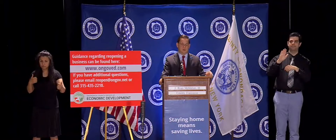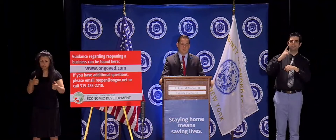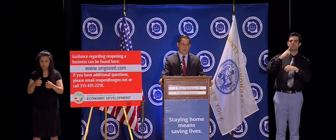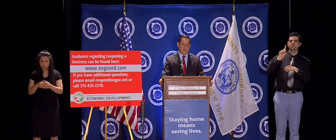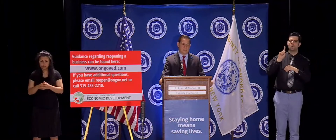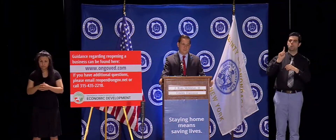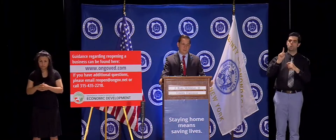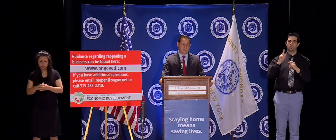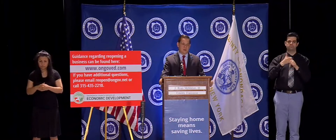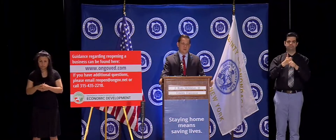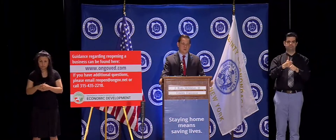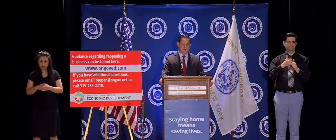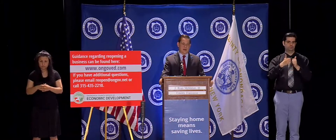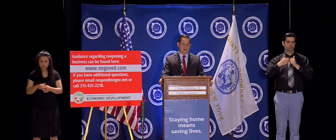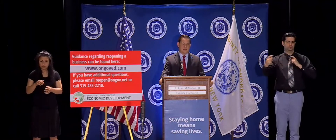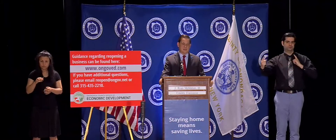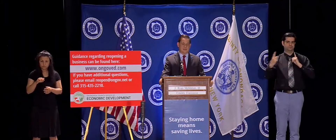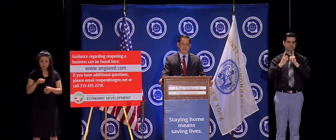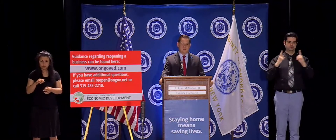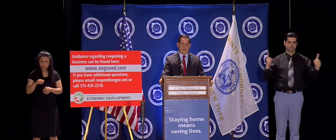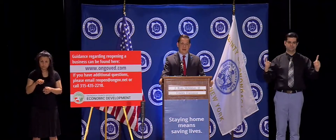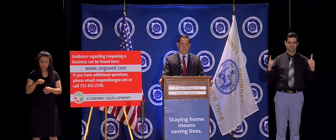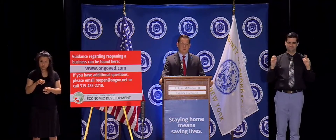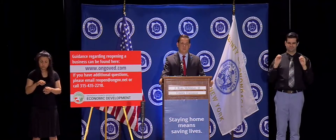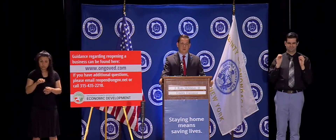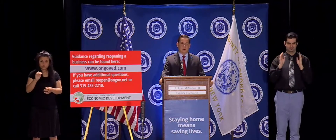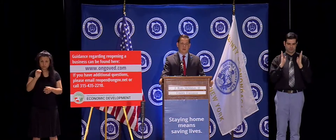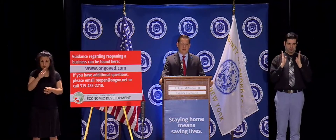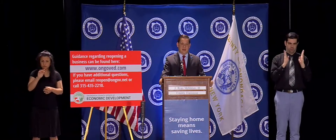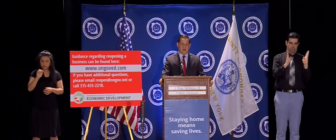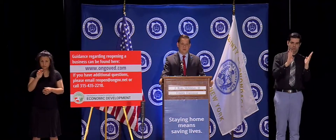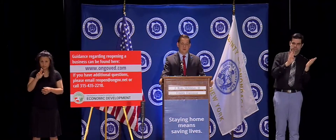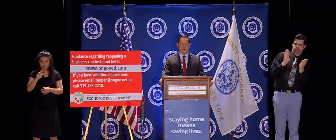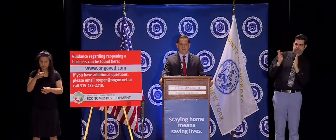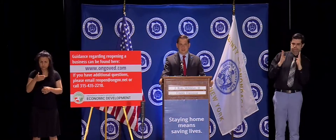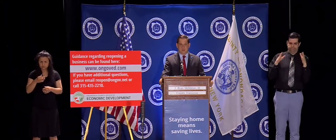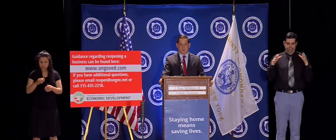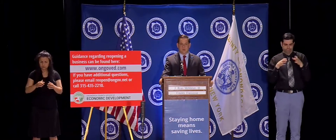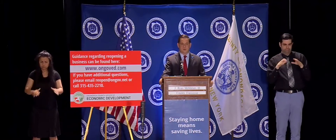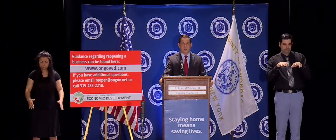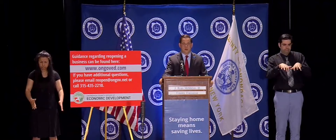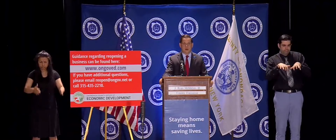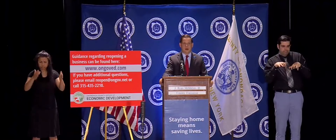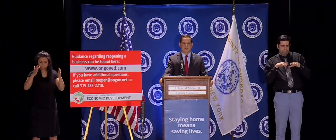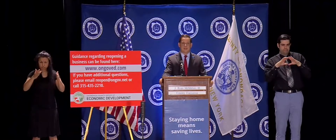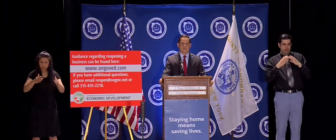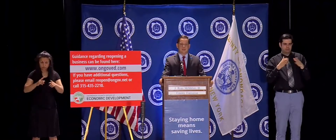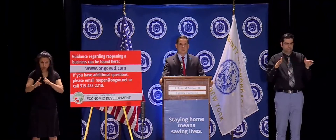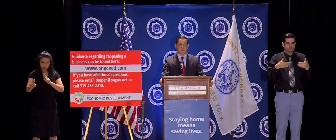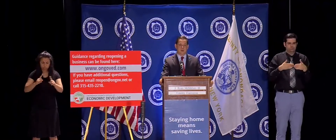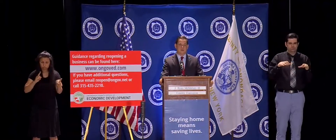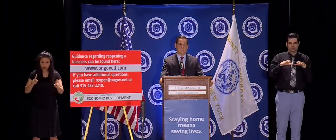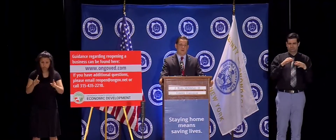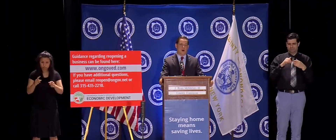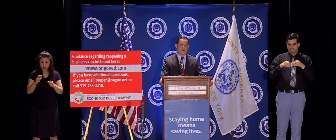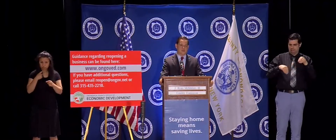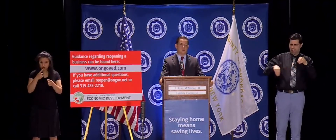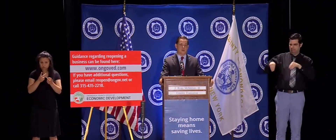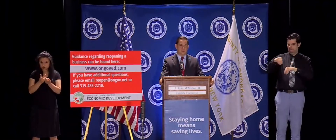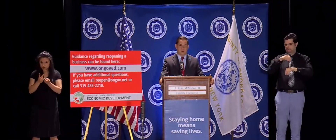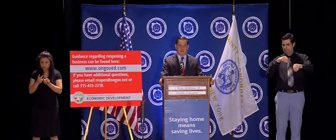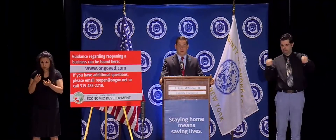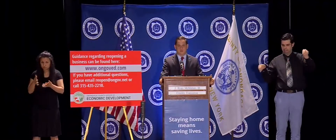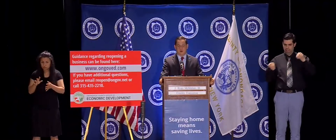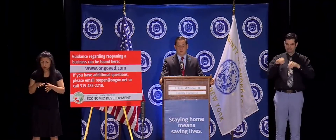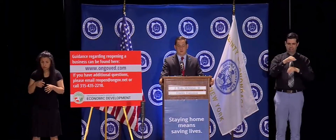Center. So it's going to take some time to figure out layouts, figure out schedules to get these kids ready for the fall. And that's when